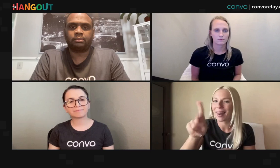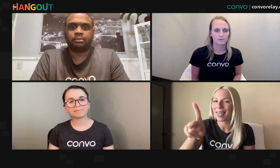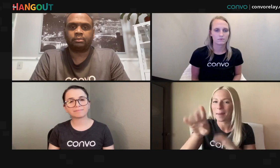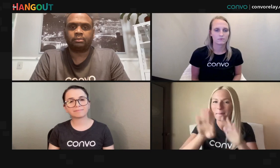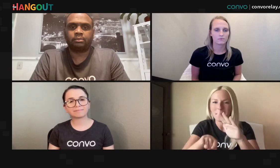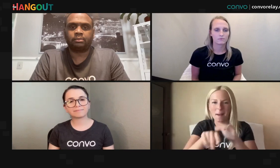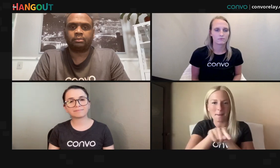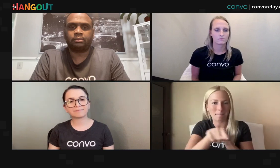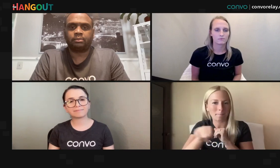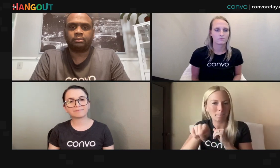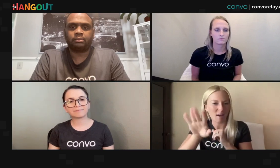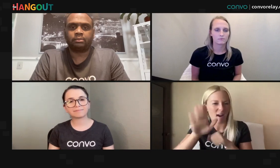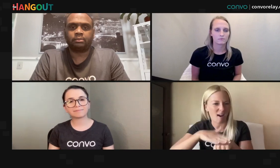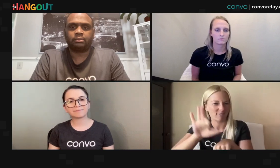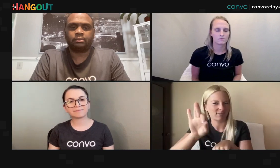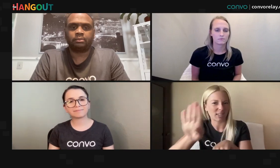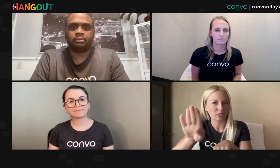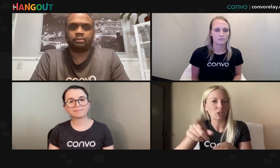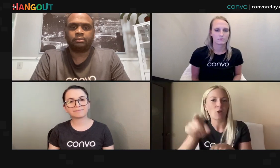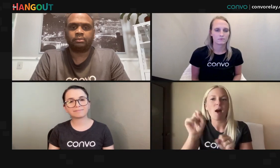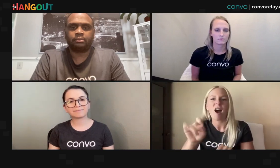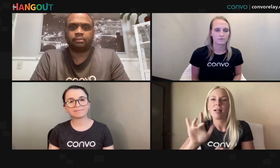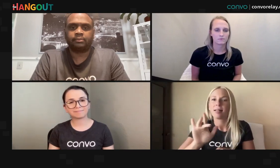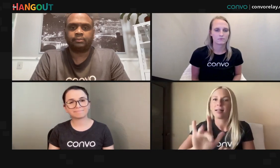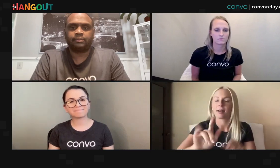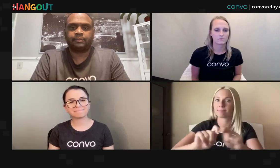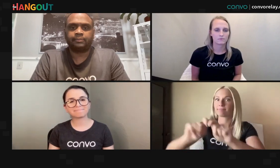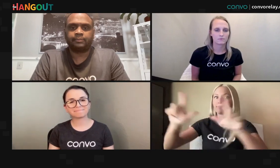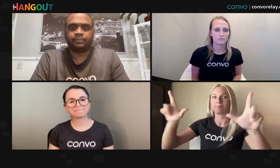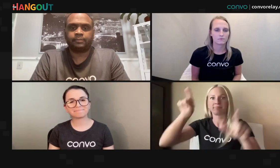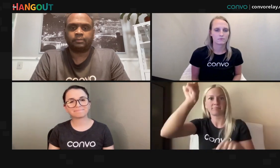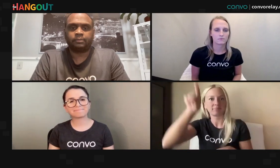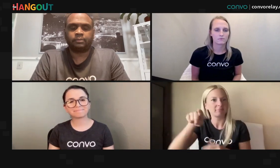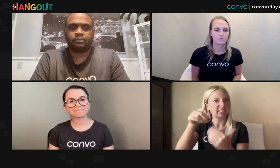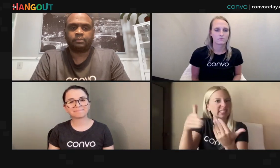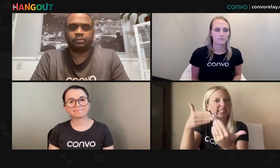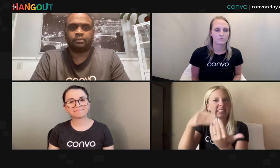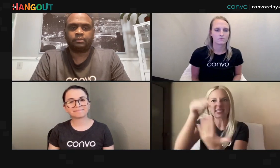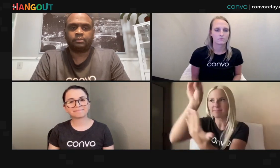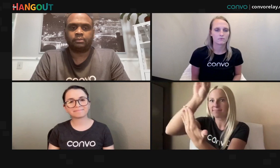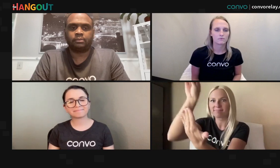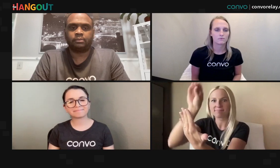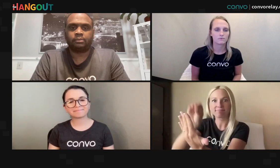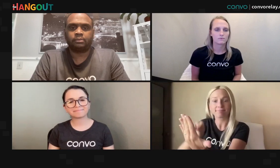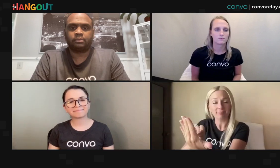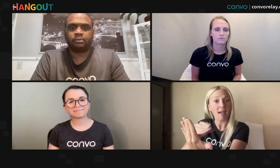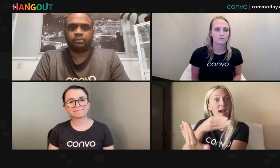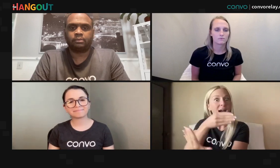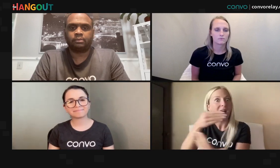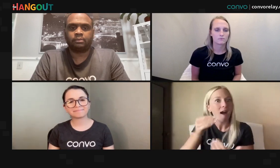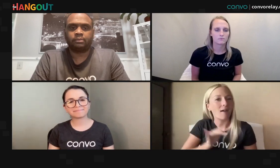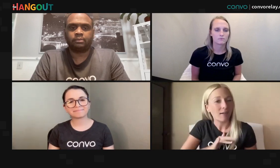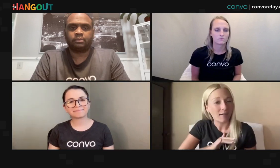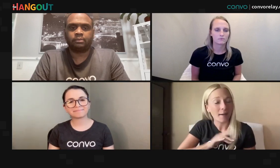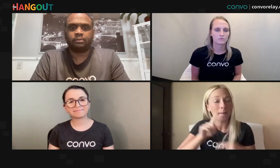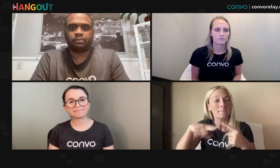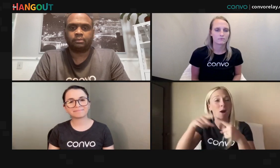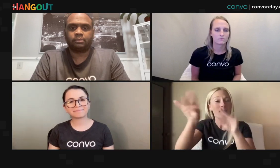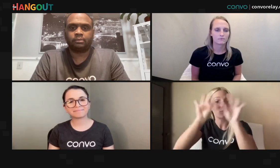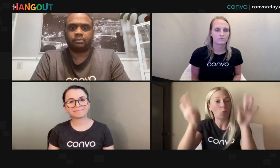online. You can see the link on the bottom on the Facebook page. Click on that link. It's really easy to fill